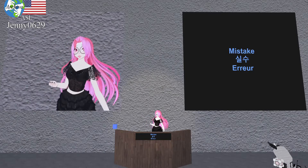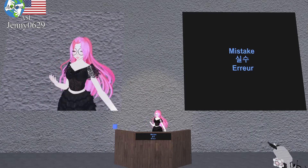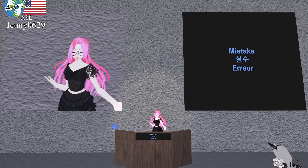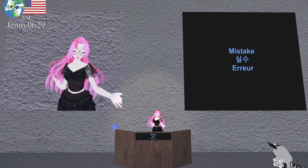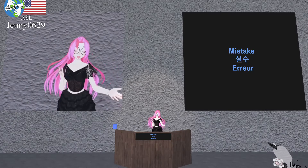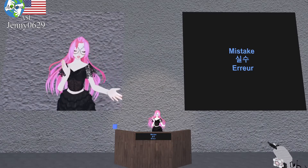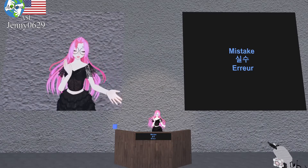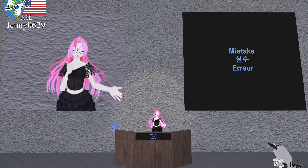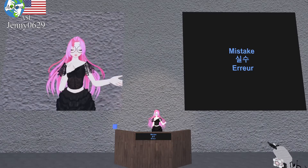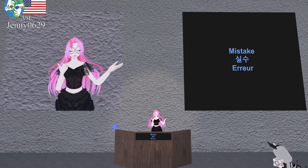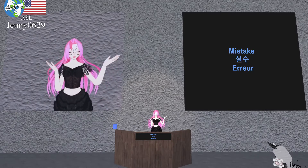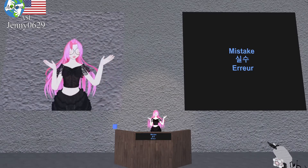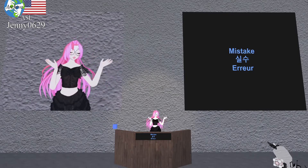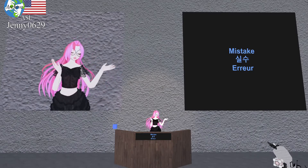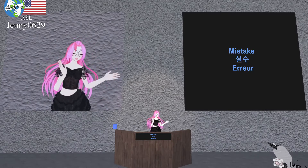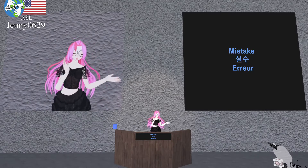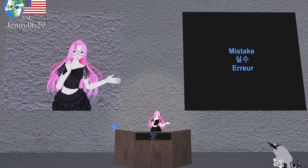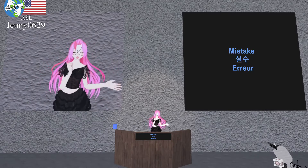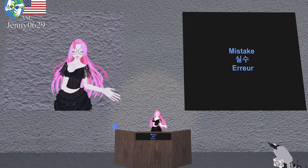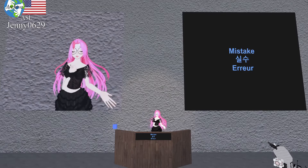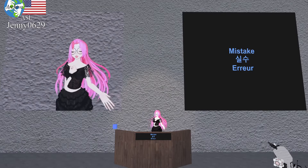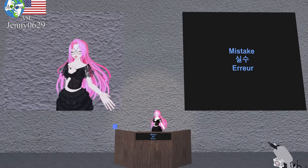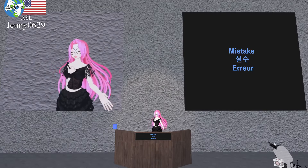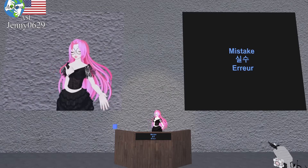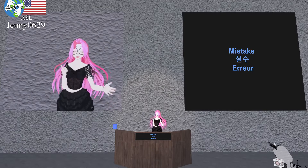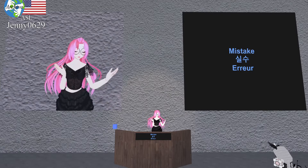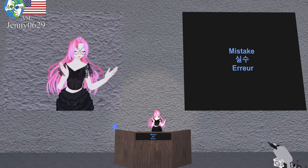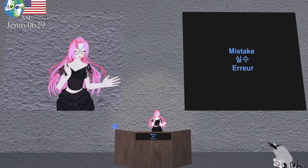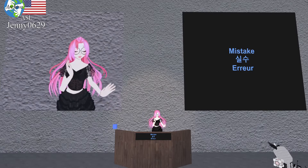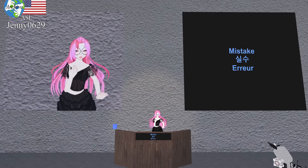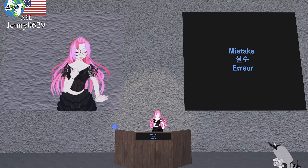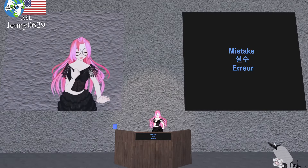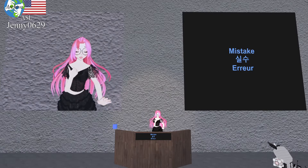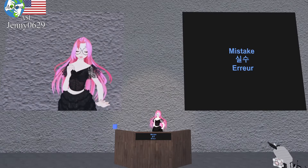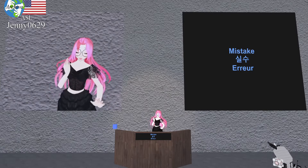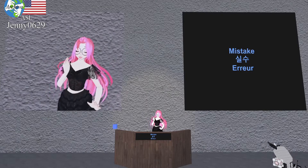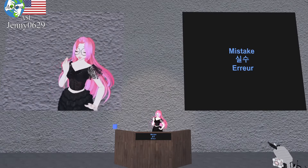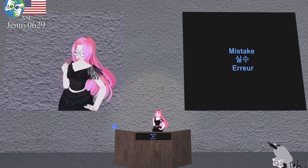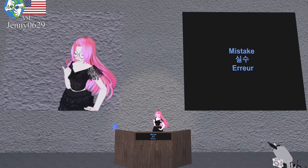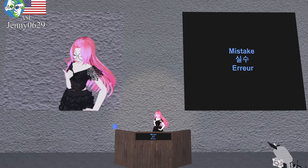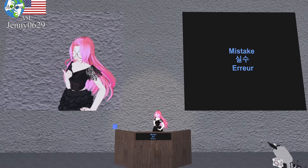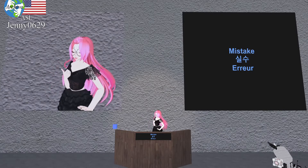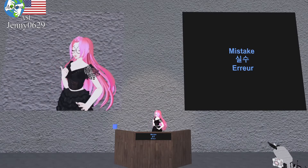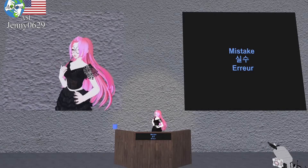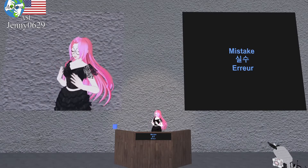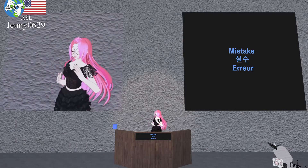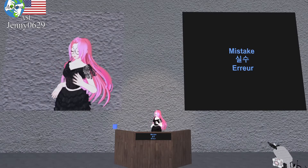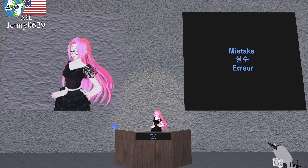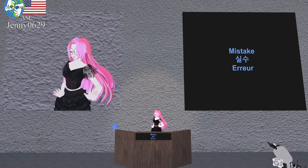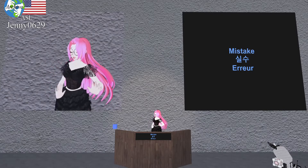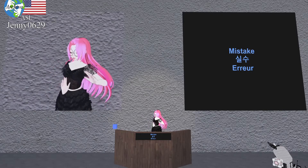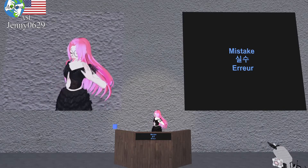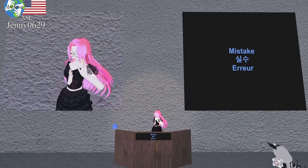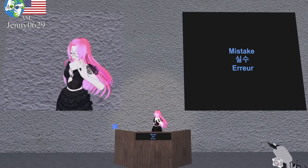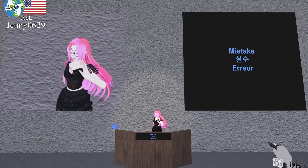for oops or like, ooh, didn't mean to. Like, and regret. This is also a sign for